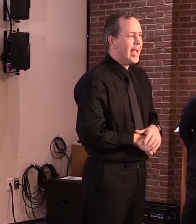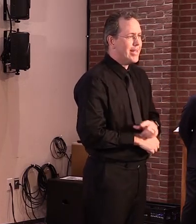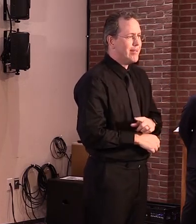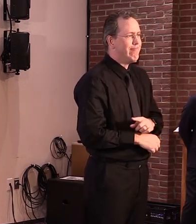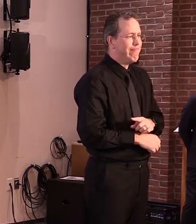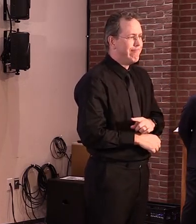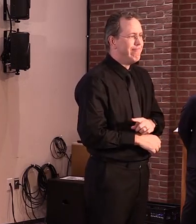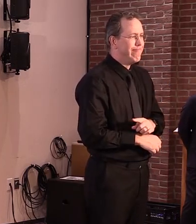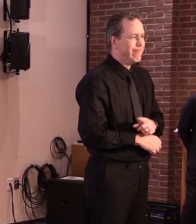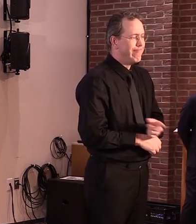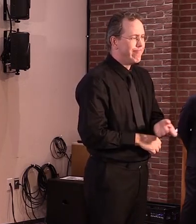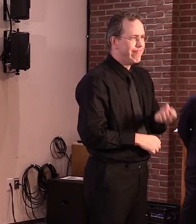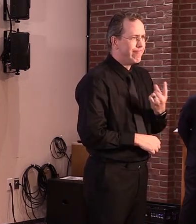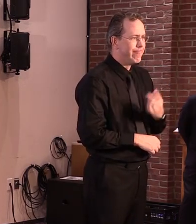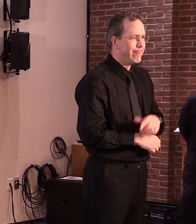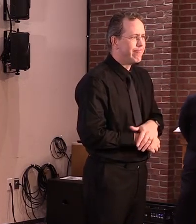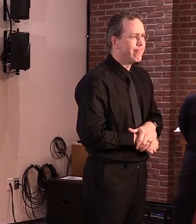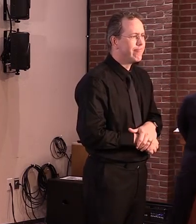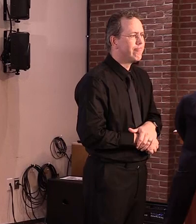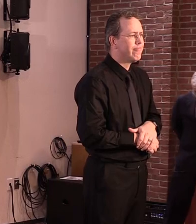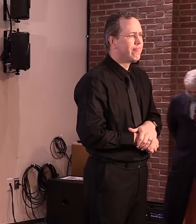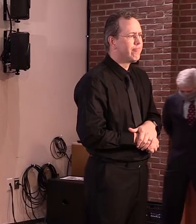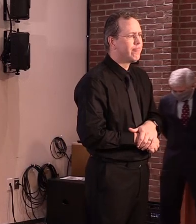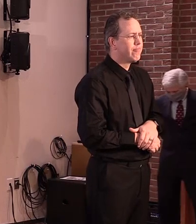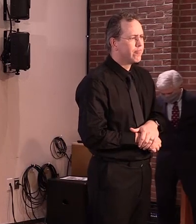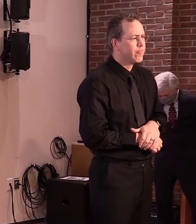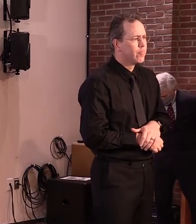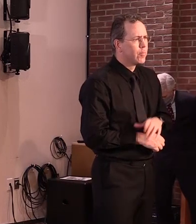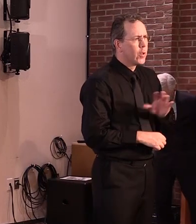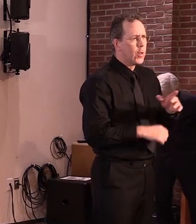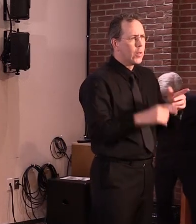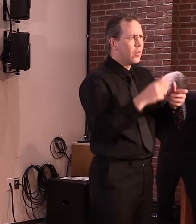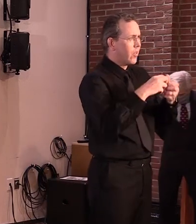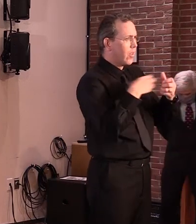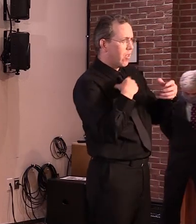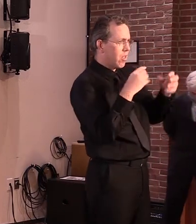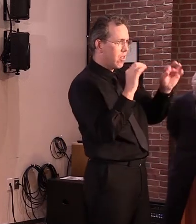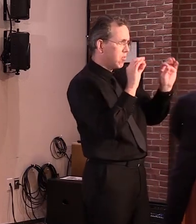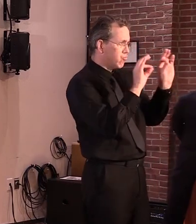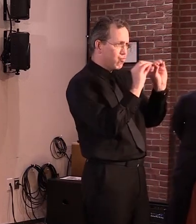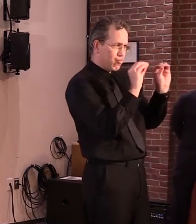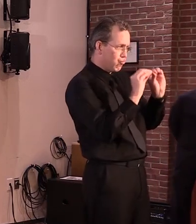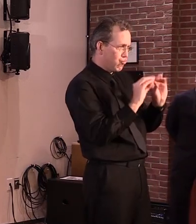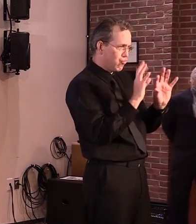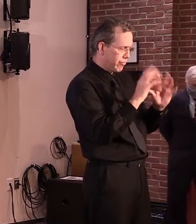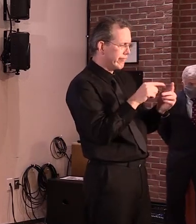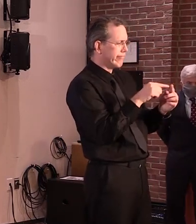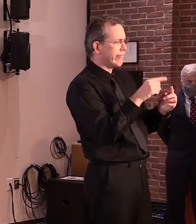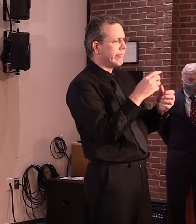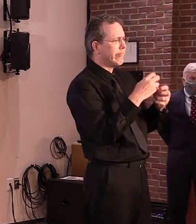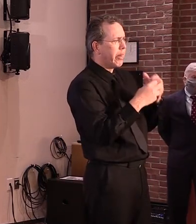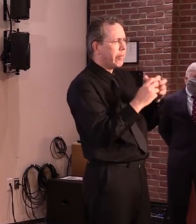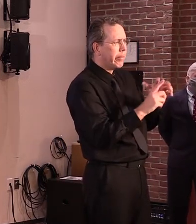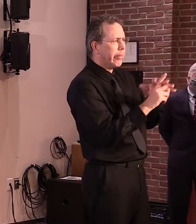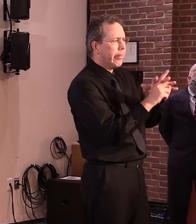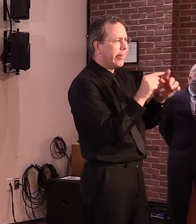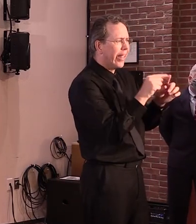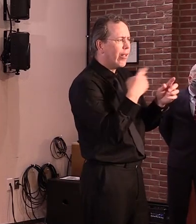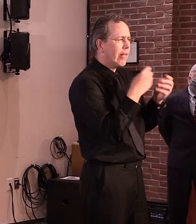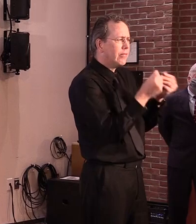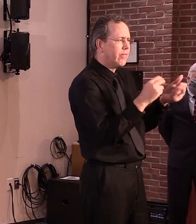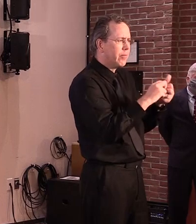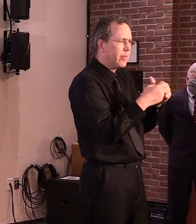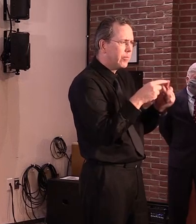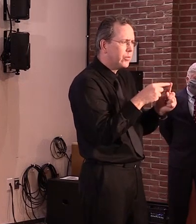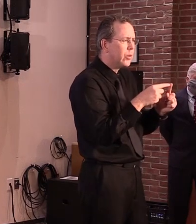final piece that we were working on, but my understanding is those were either processed today or will be